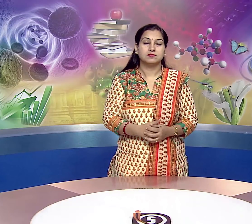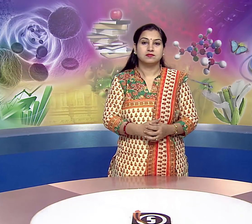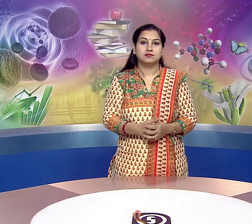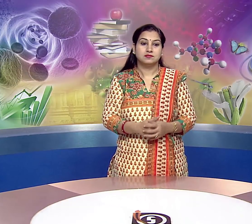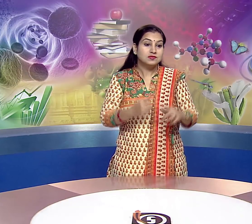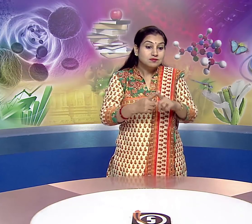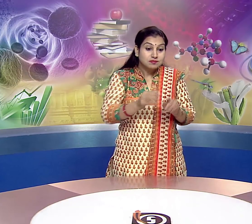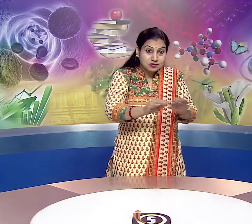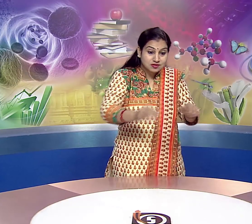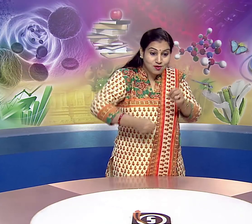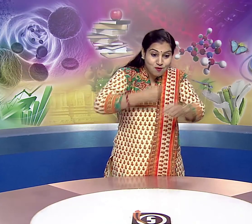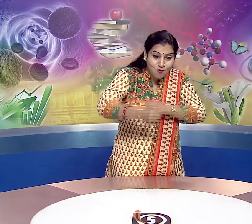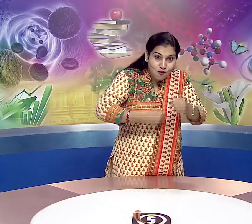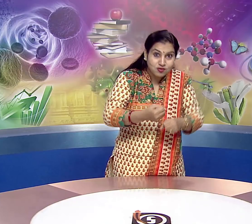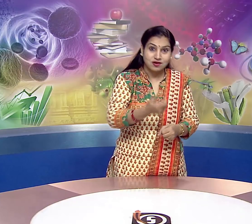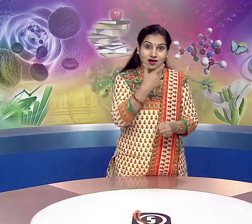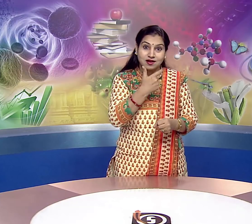as they laughed and ran.